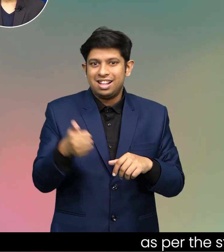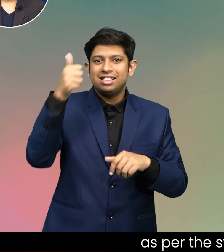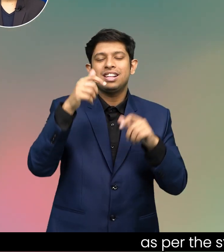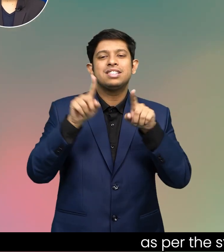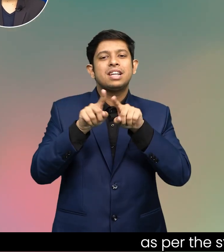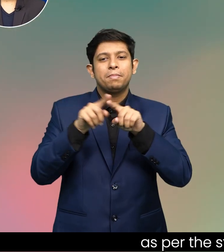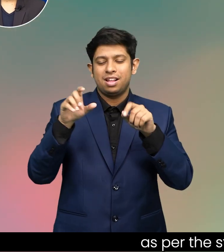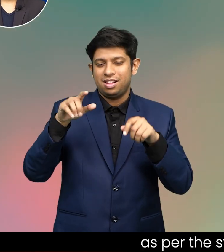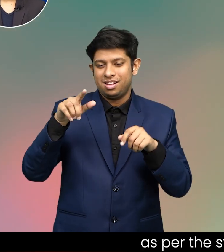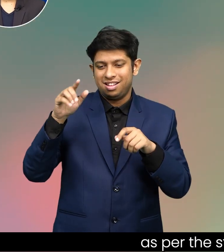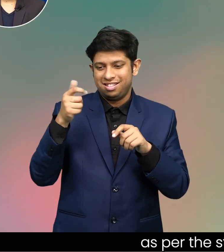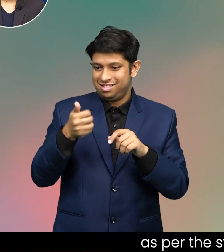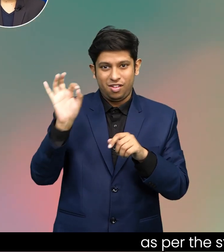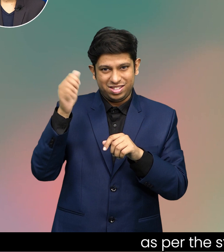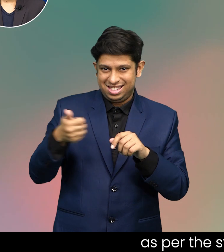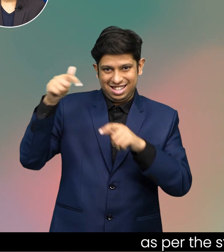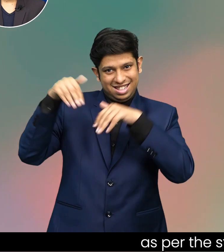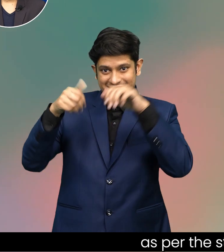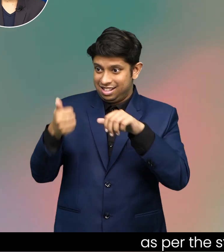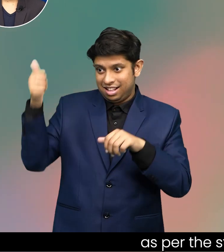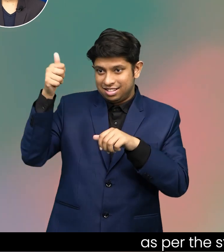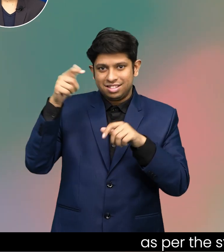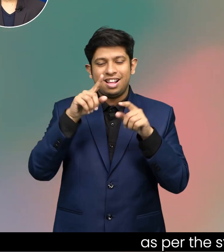per the statutory legislation.